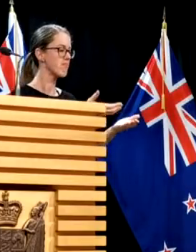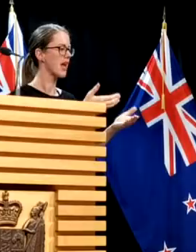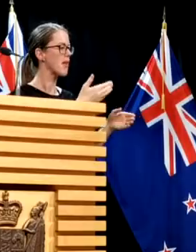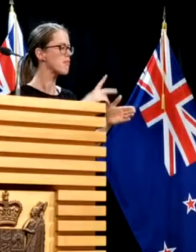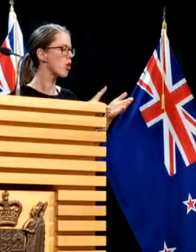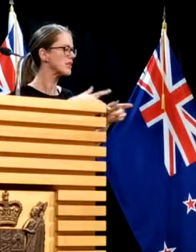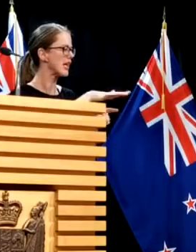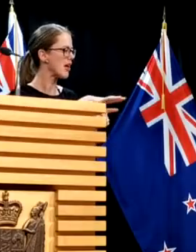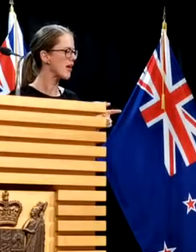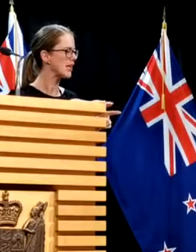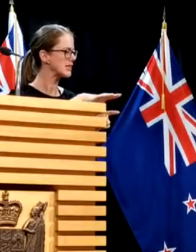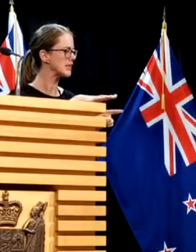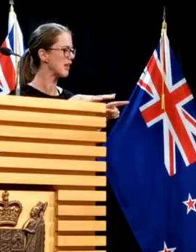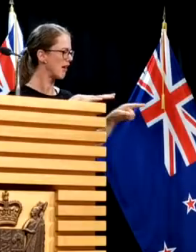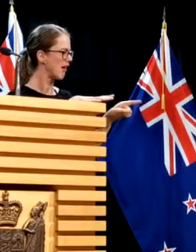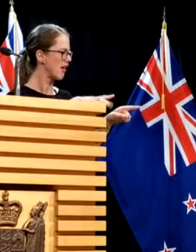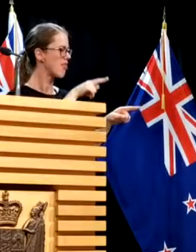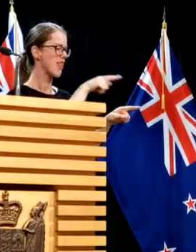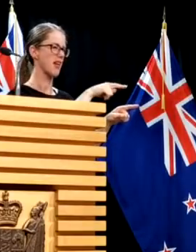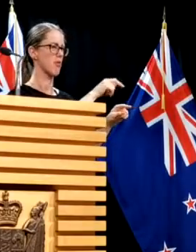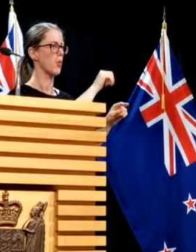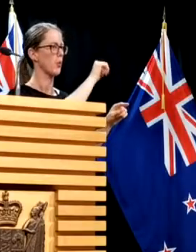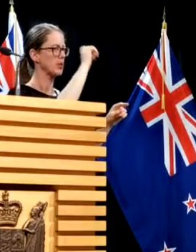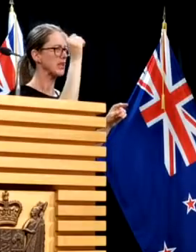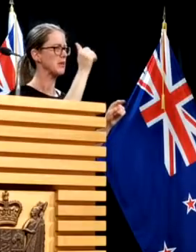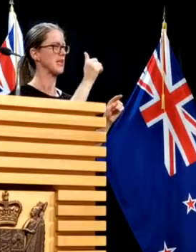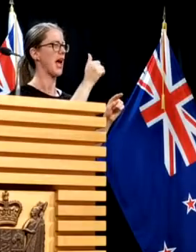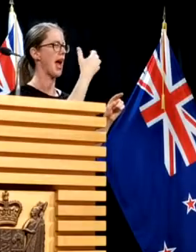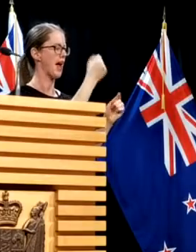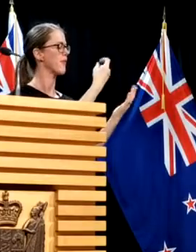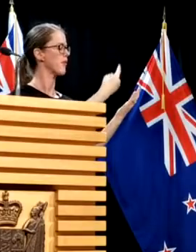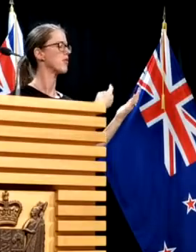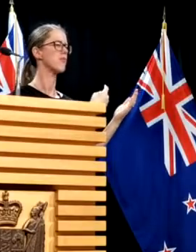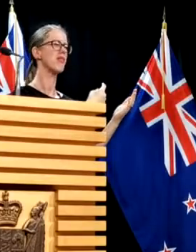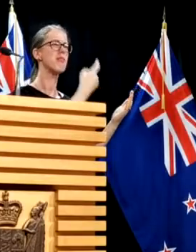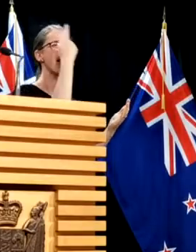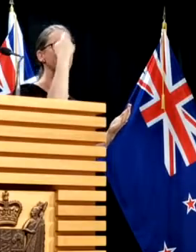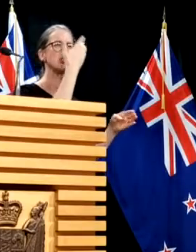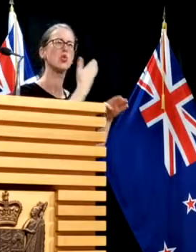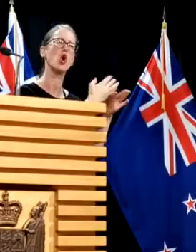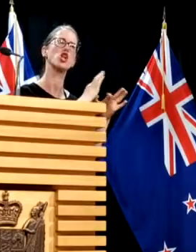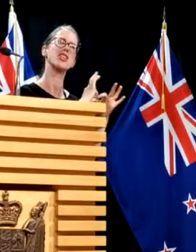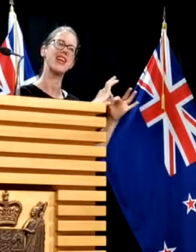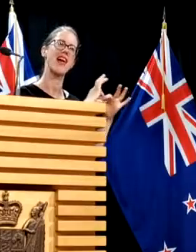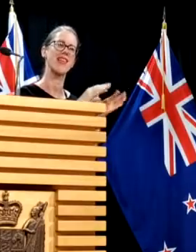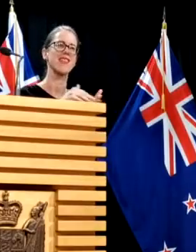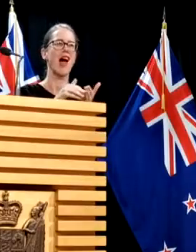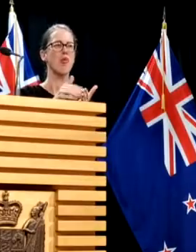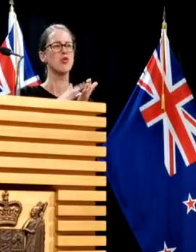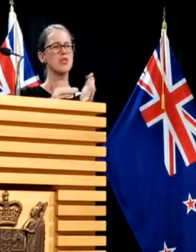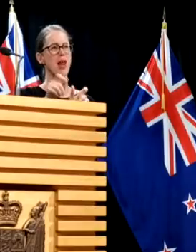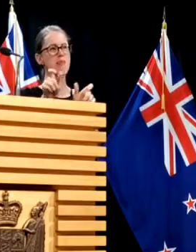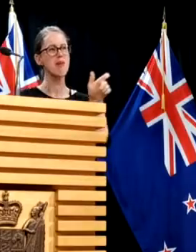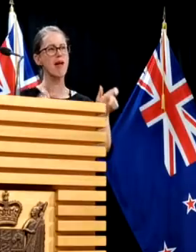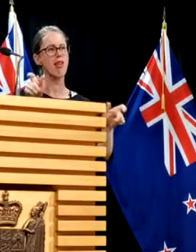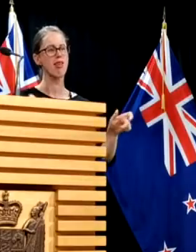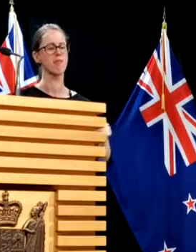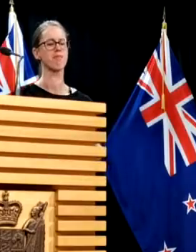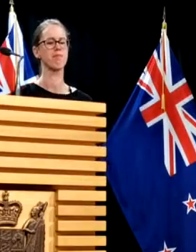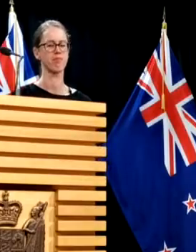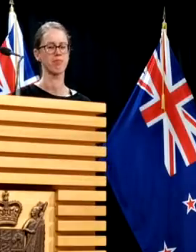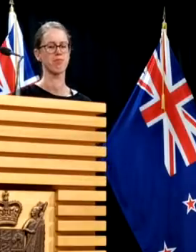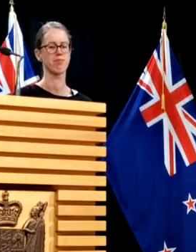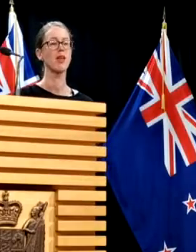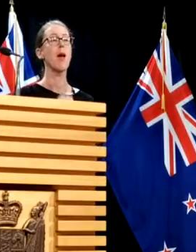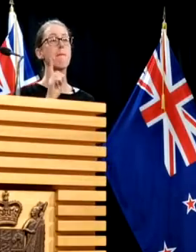policy areas in which there are skills and expertise as well. It makes sense for New Zealand to do that. At the same time, though, I